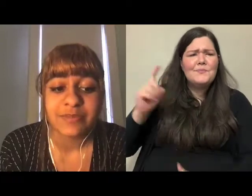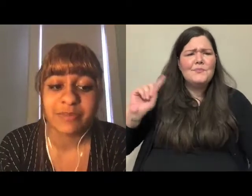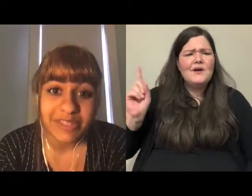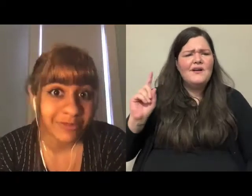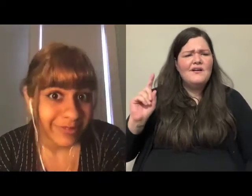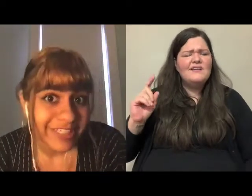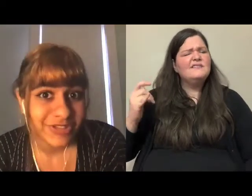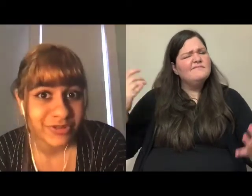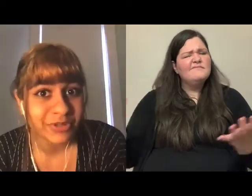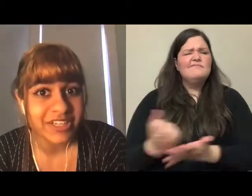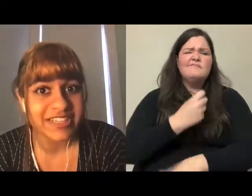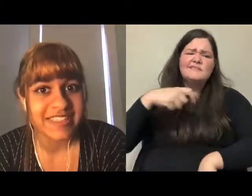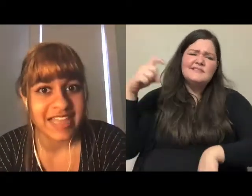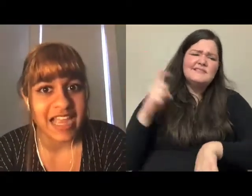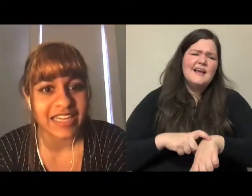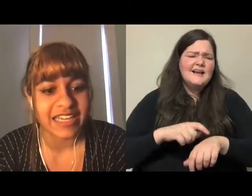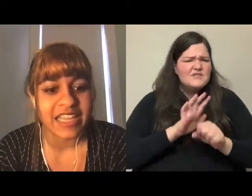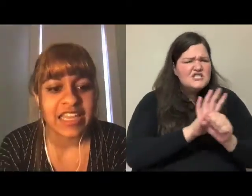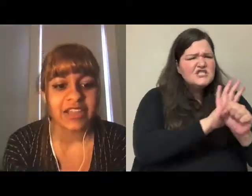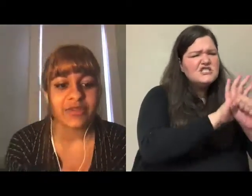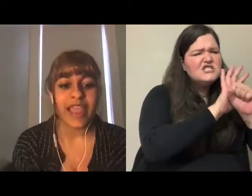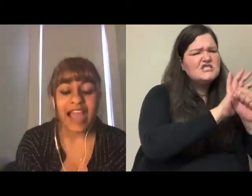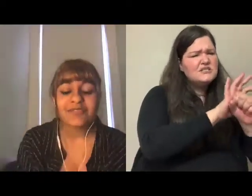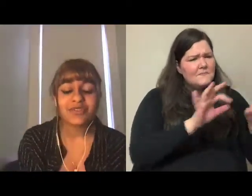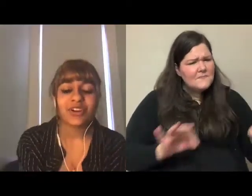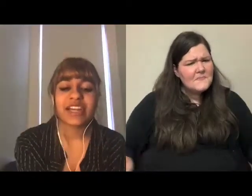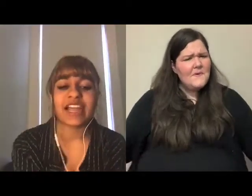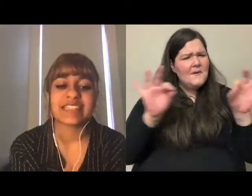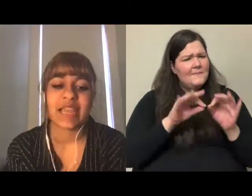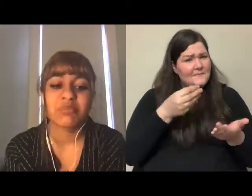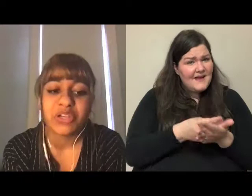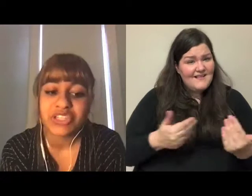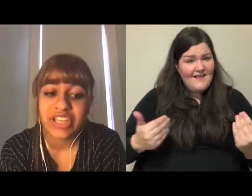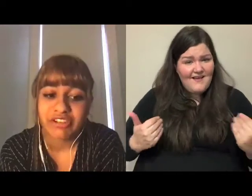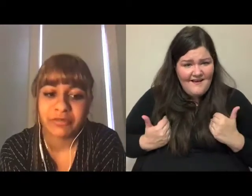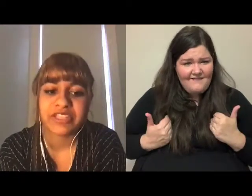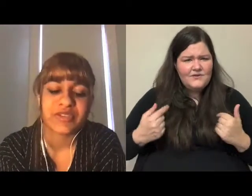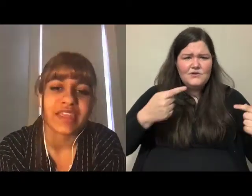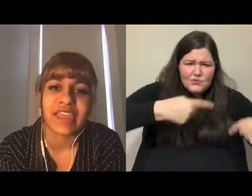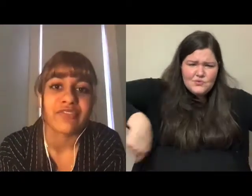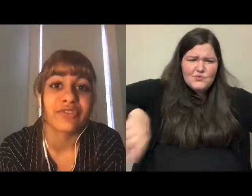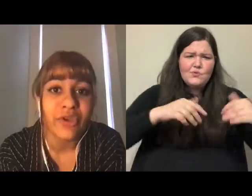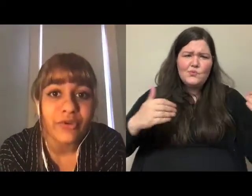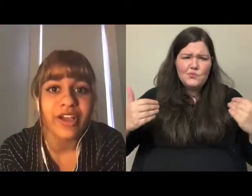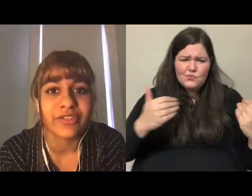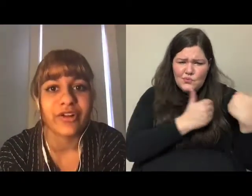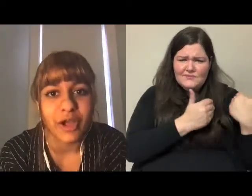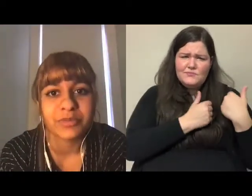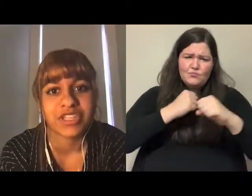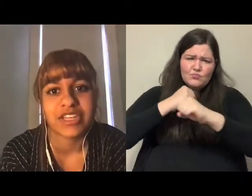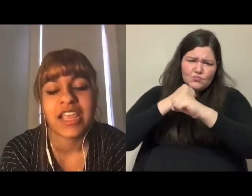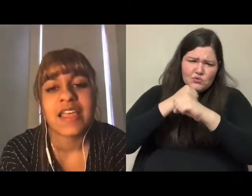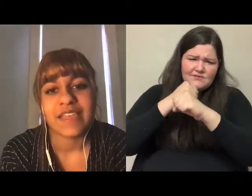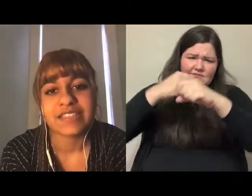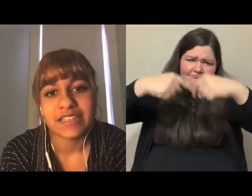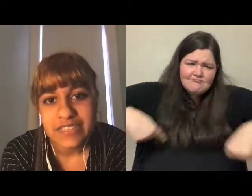fact be redistributed in society. We have to organize and push the government so that they have no other